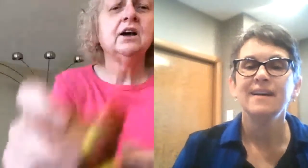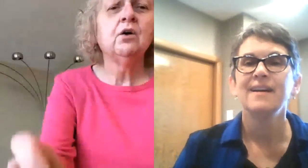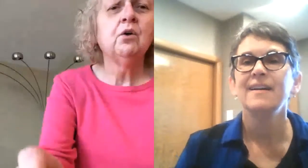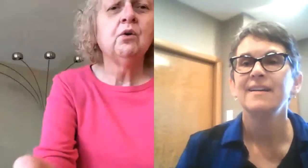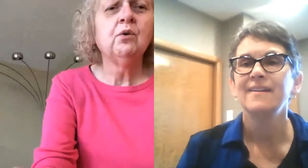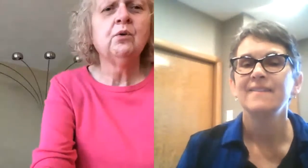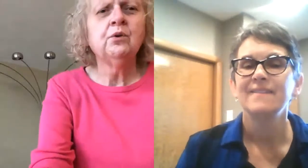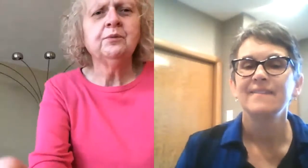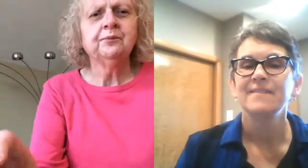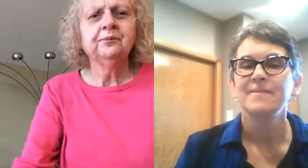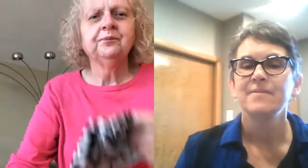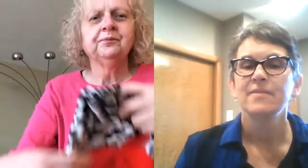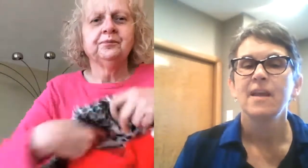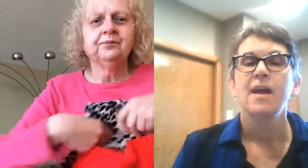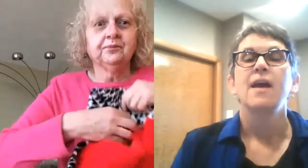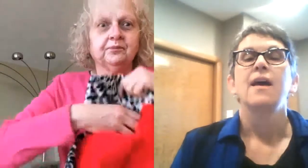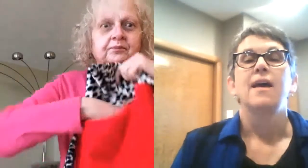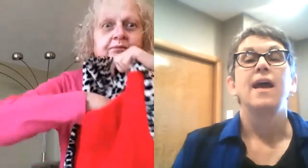E-I-E-I-O.